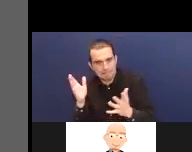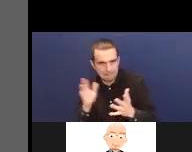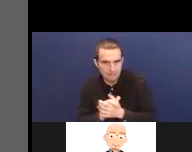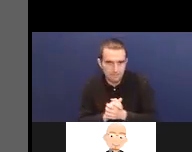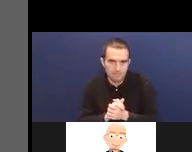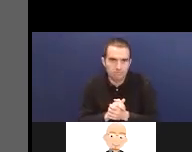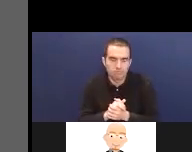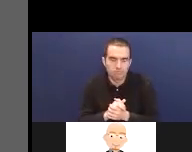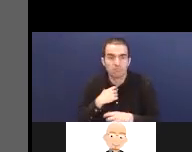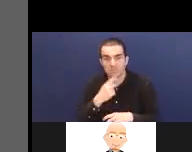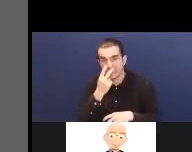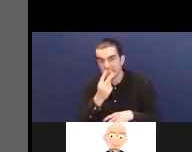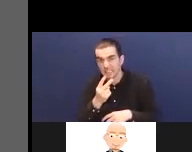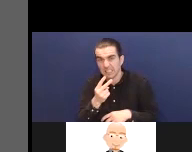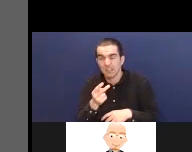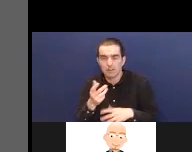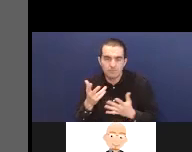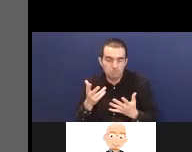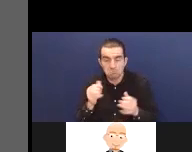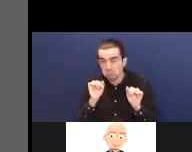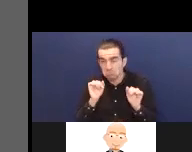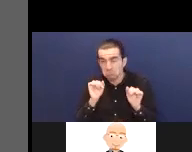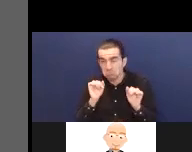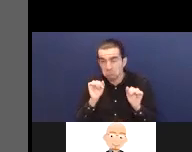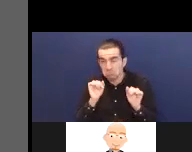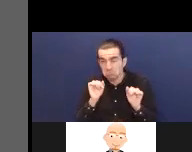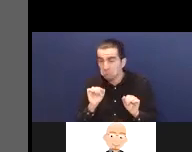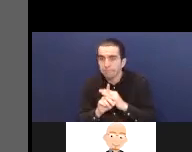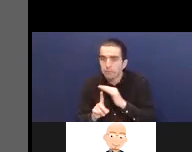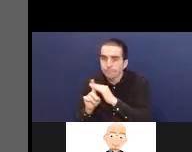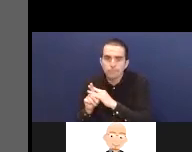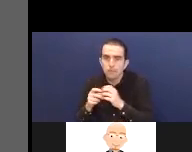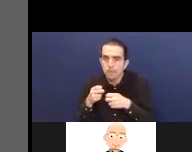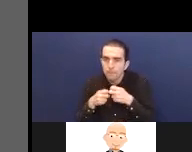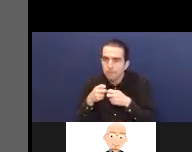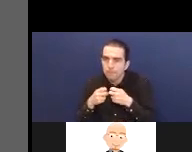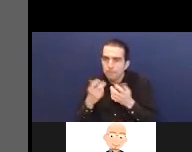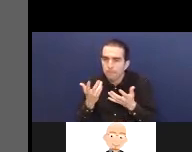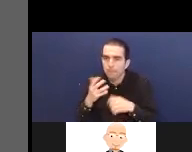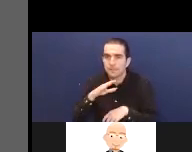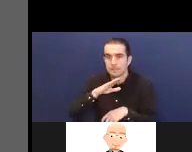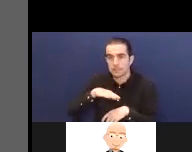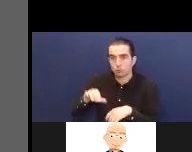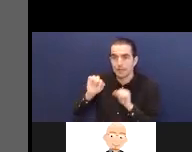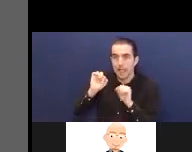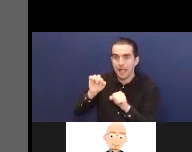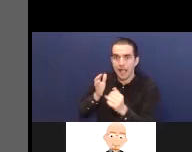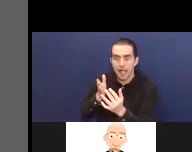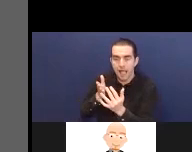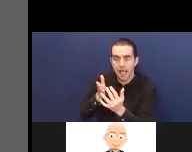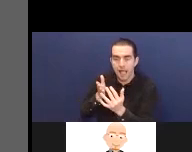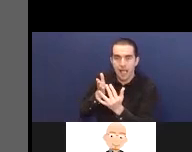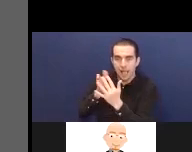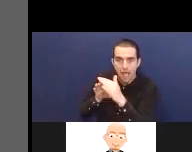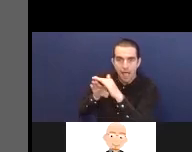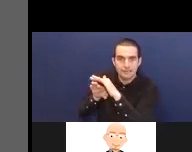sharing potentially on platforms, everything. So yeah, benefit of accessing ICT, even if we all